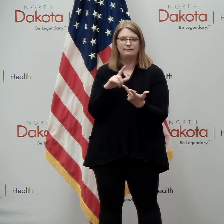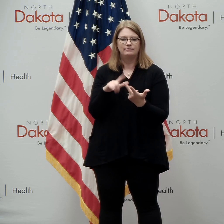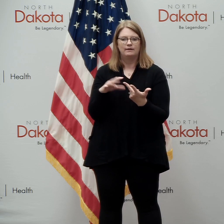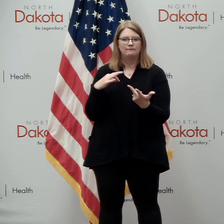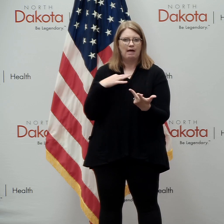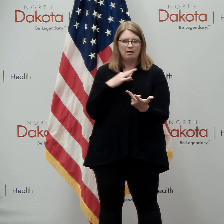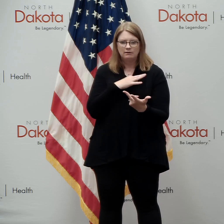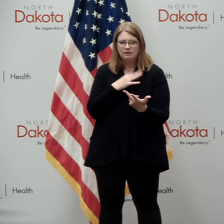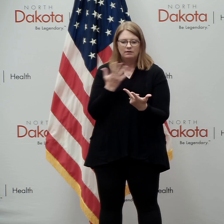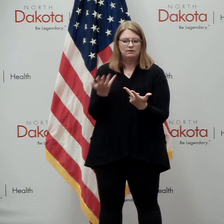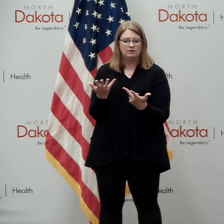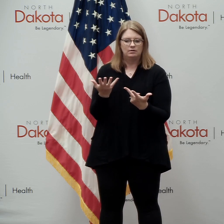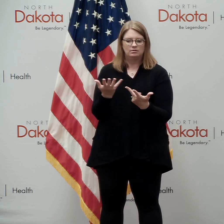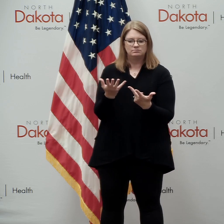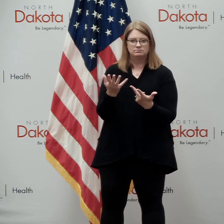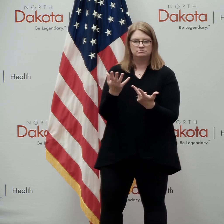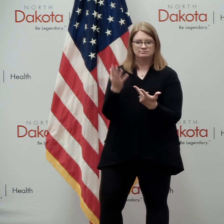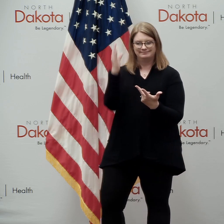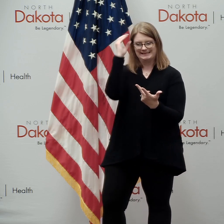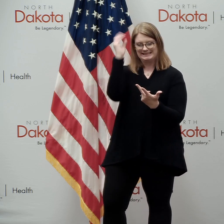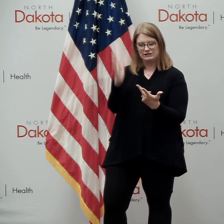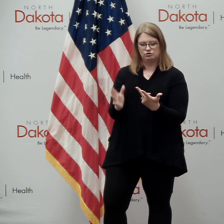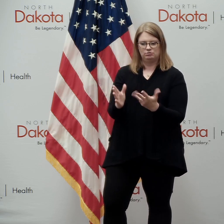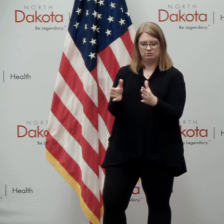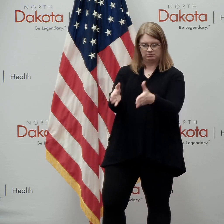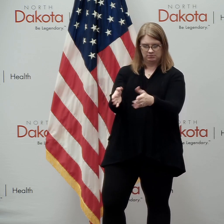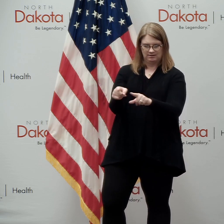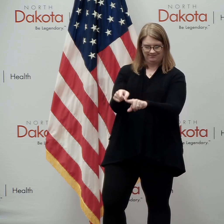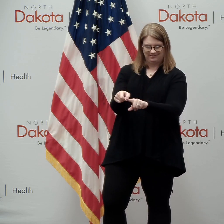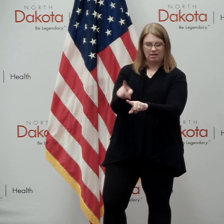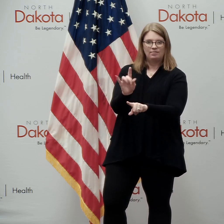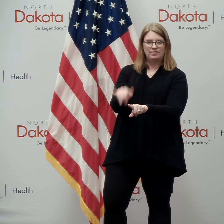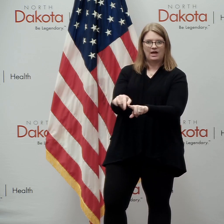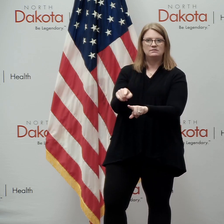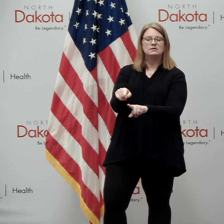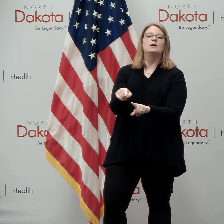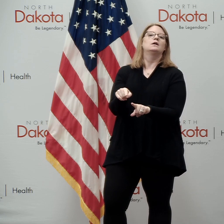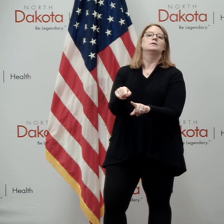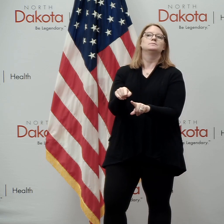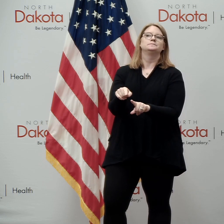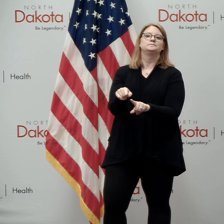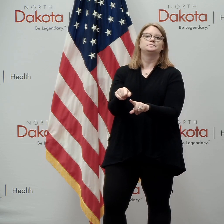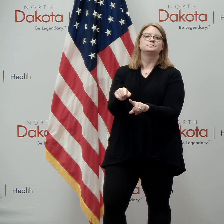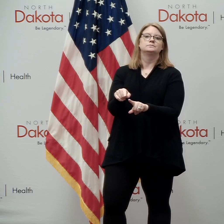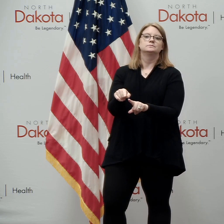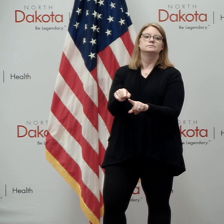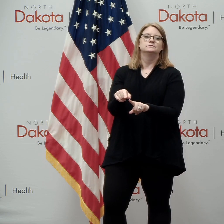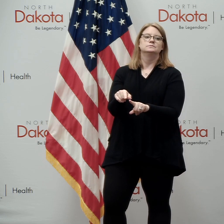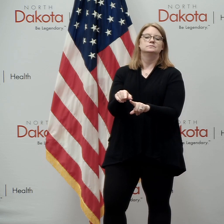faculty member, that teacher, and get them in a situation where they're